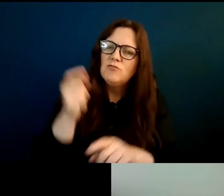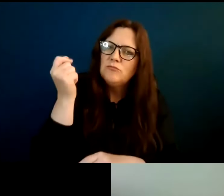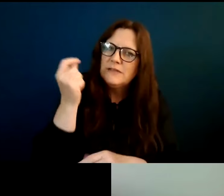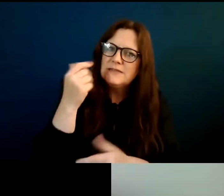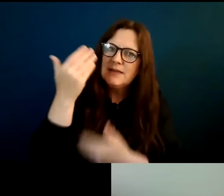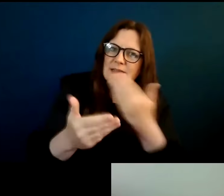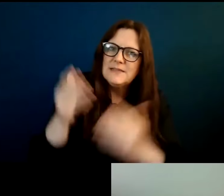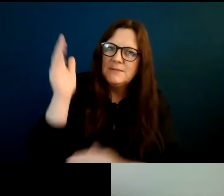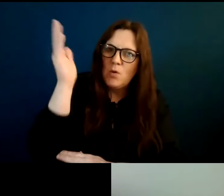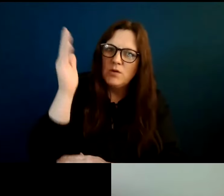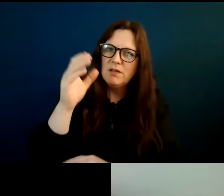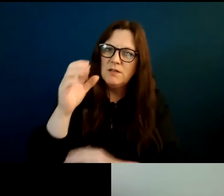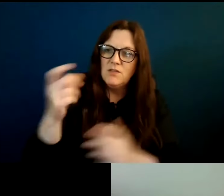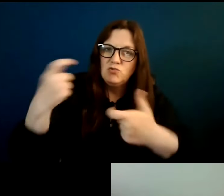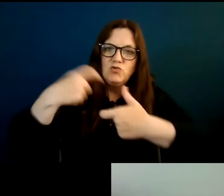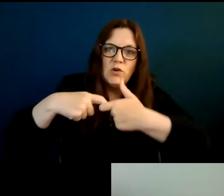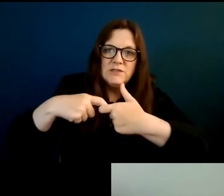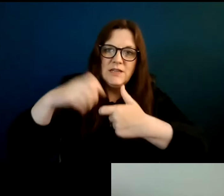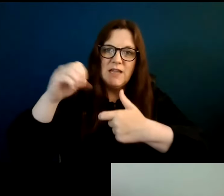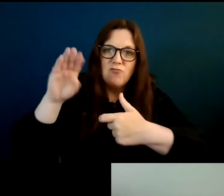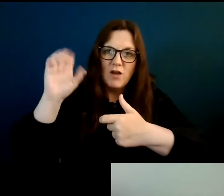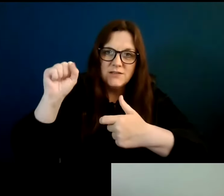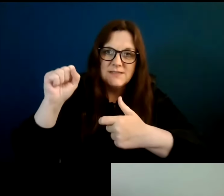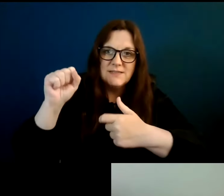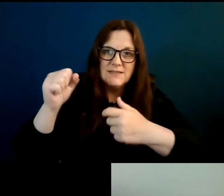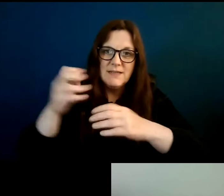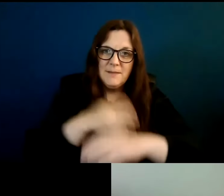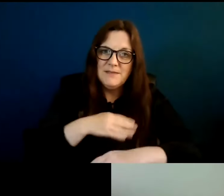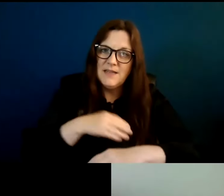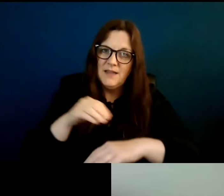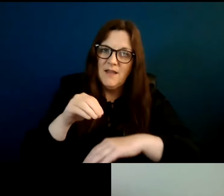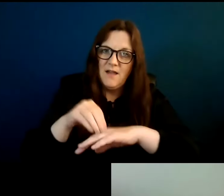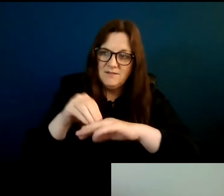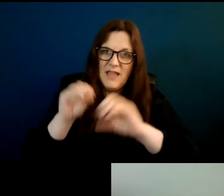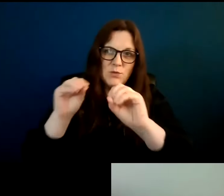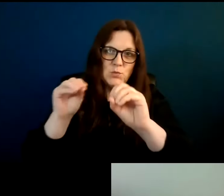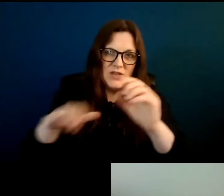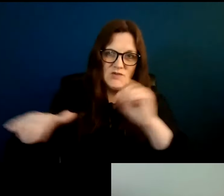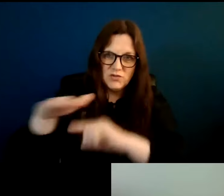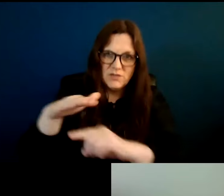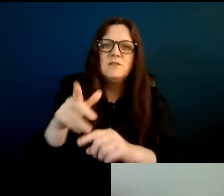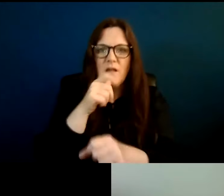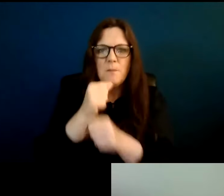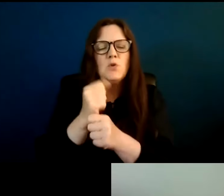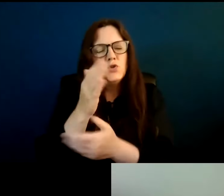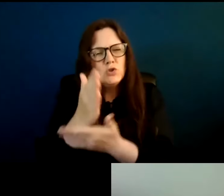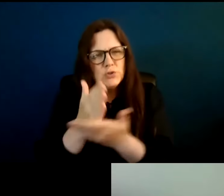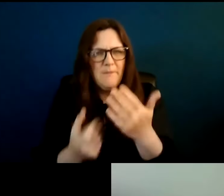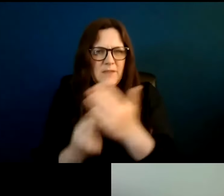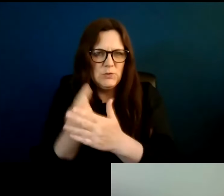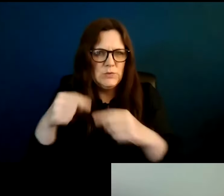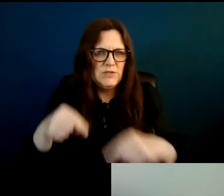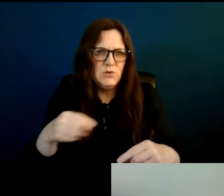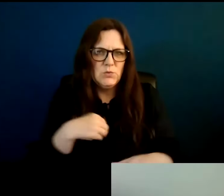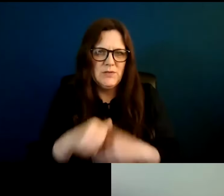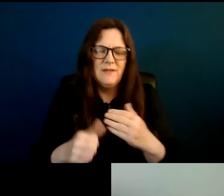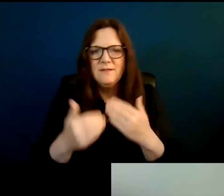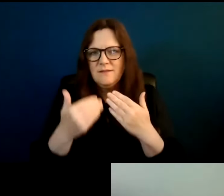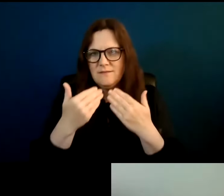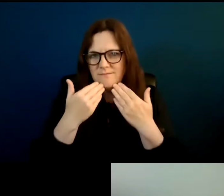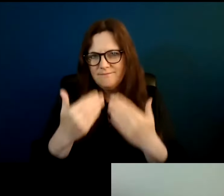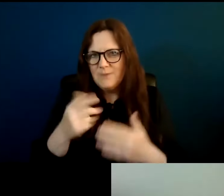the Joint Oireachtas Committee on Educational Skills on some of these questions that we have raised today, so I'm really looking forward to